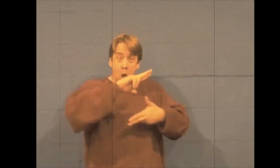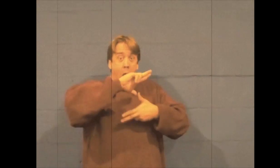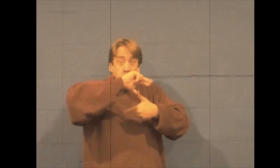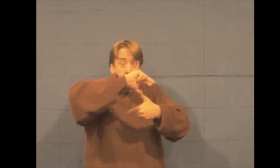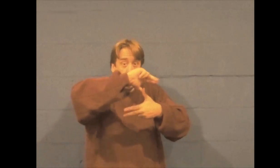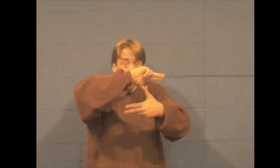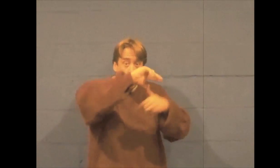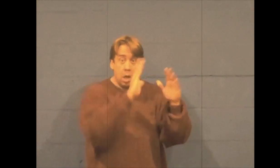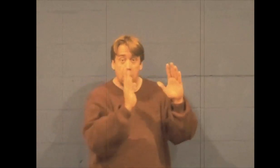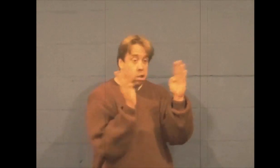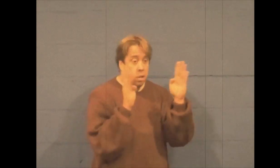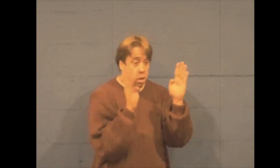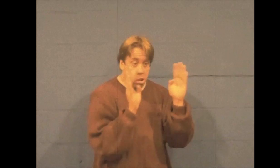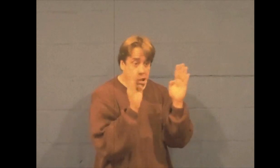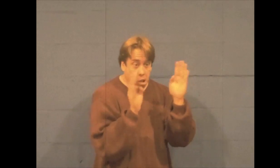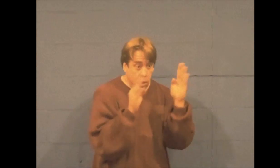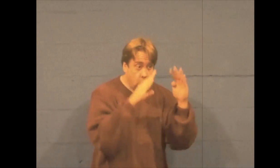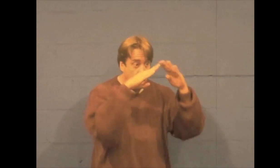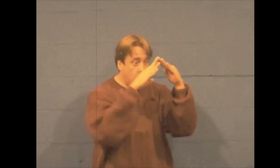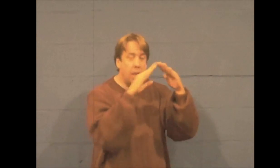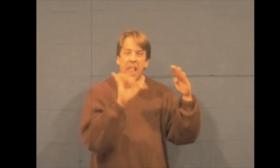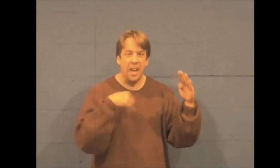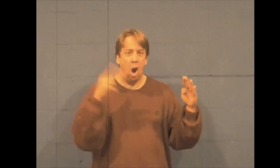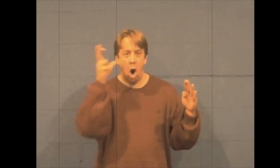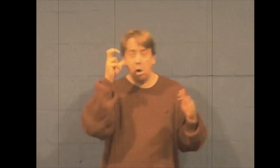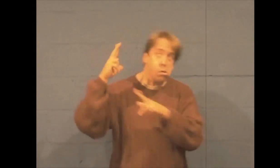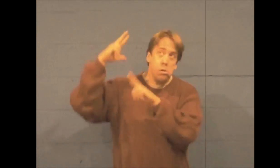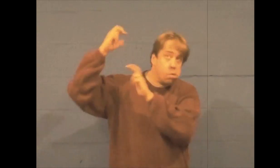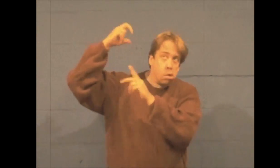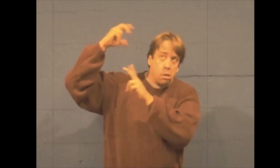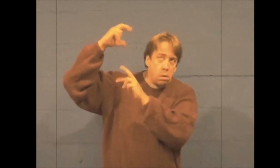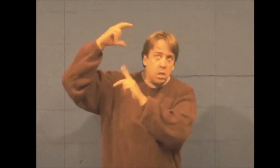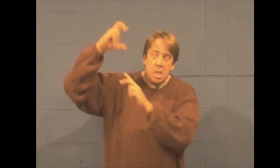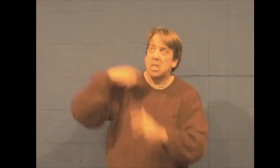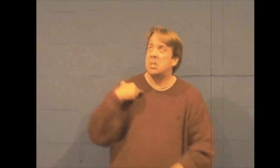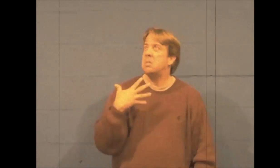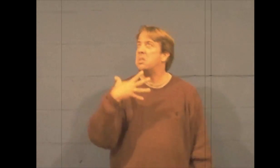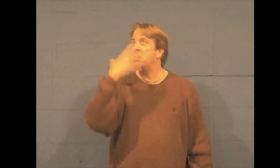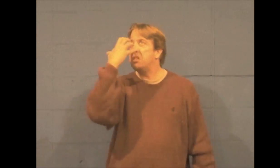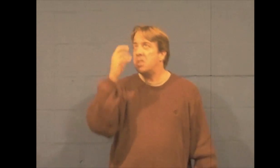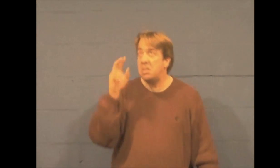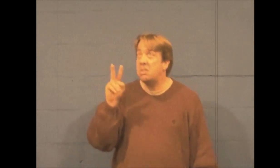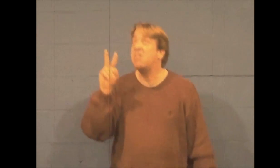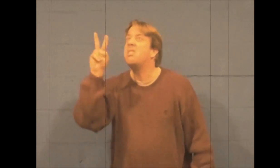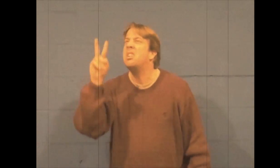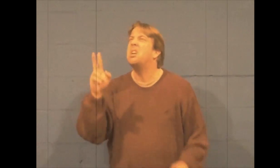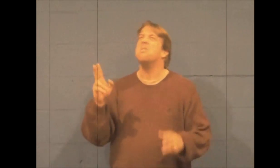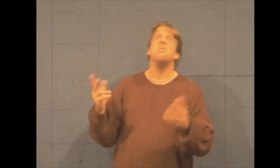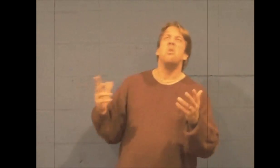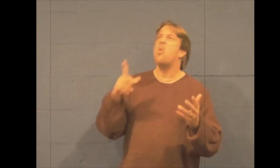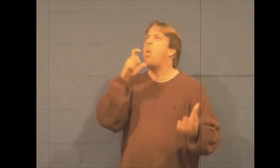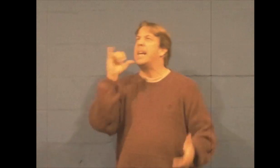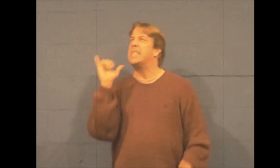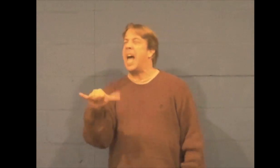The house shook so bad as if it was a hurricane, which started to really get